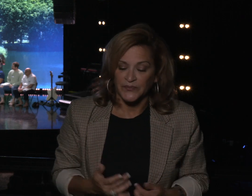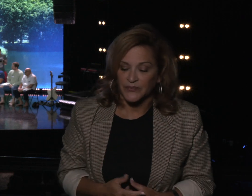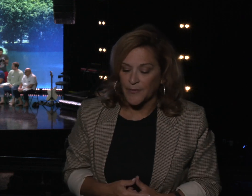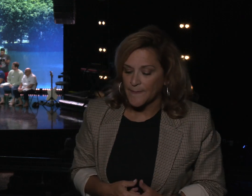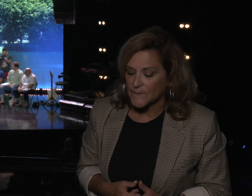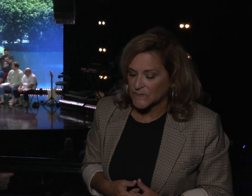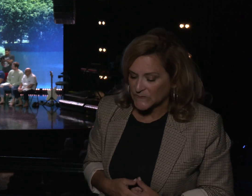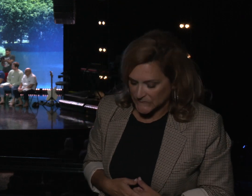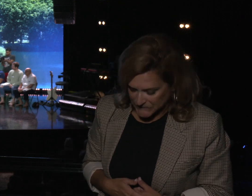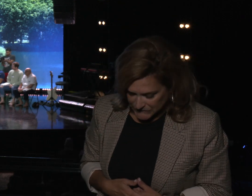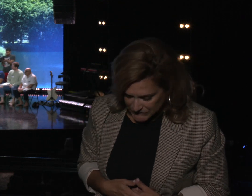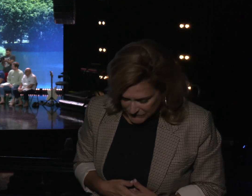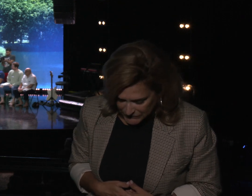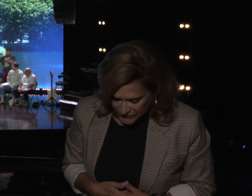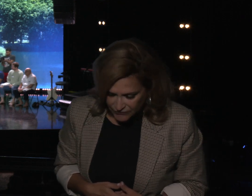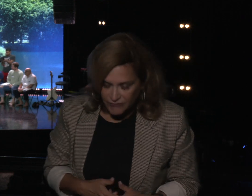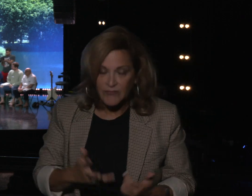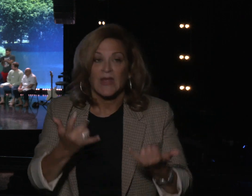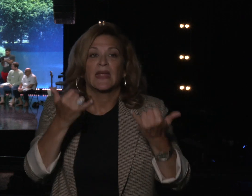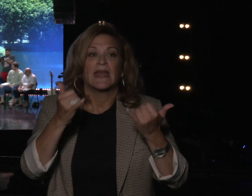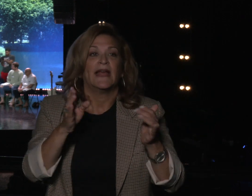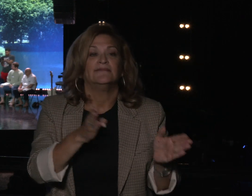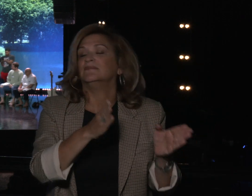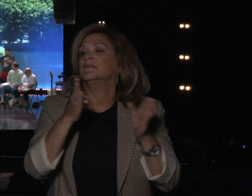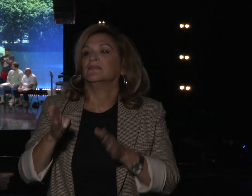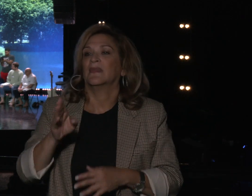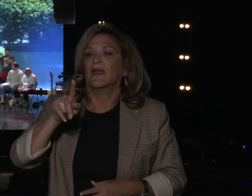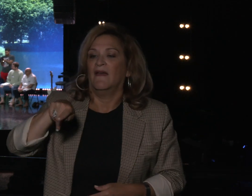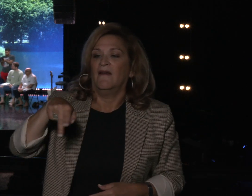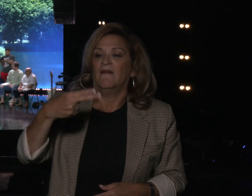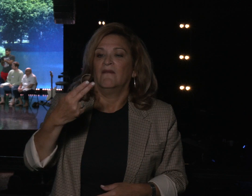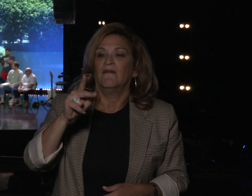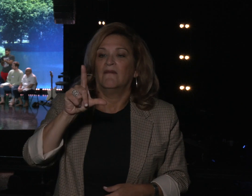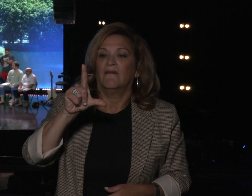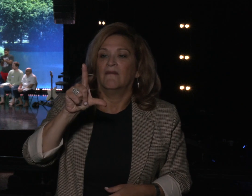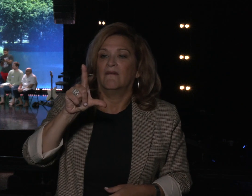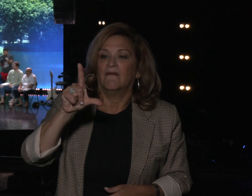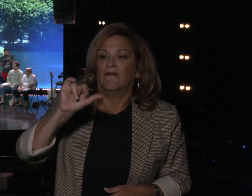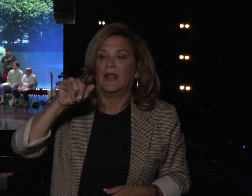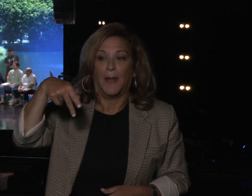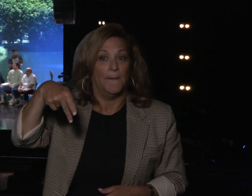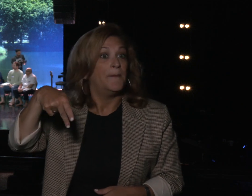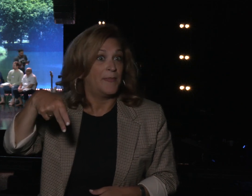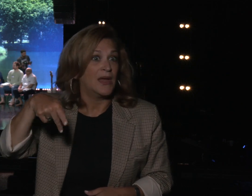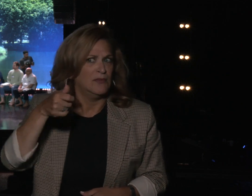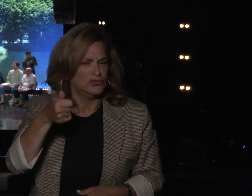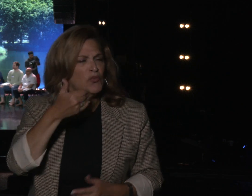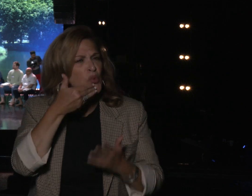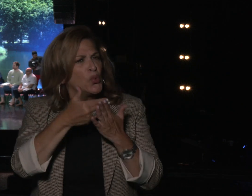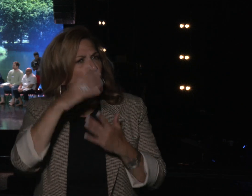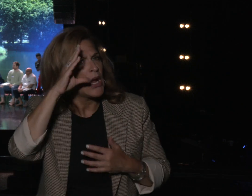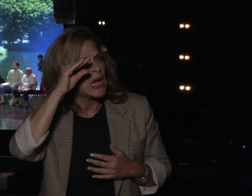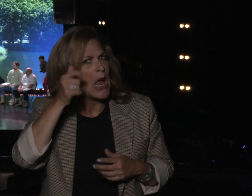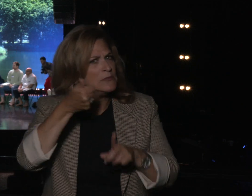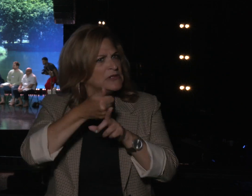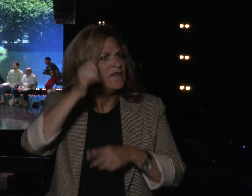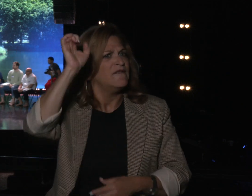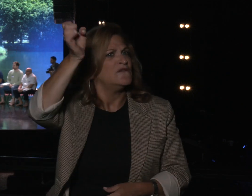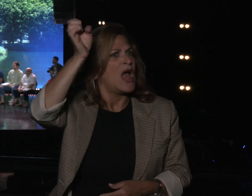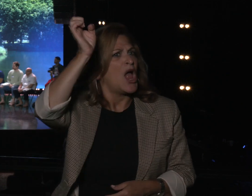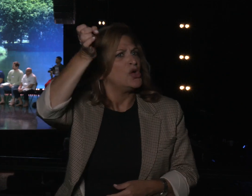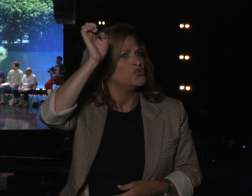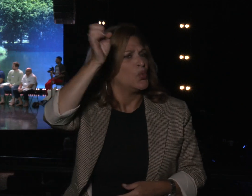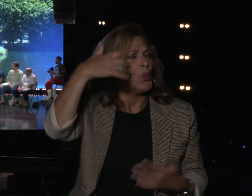We come to Philip. Oh, Philip was a good guy. He was an evangelist, one